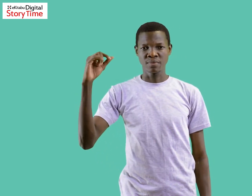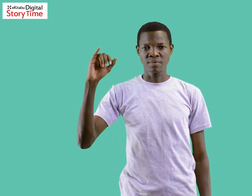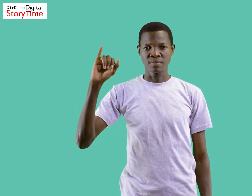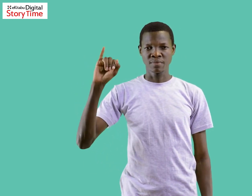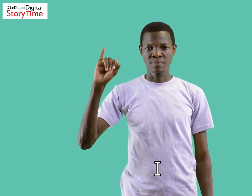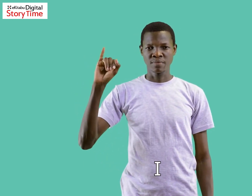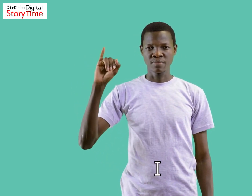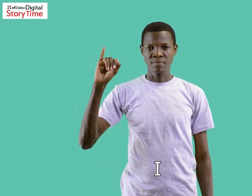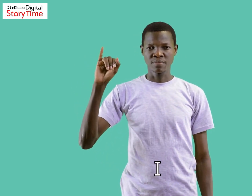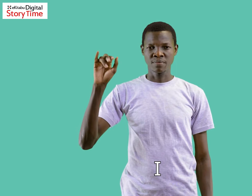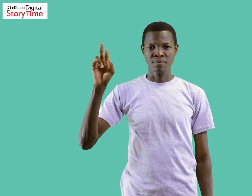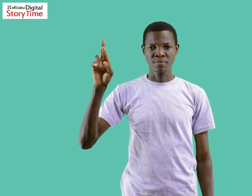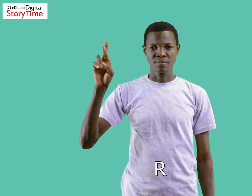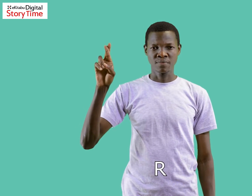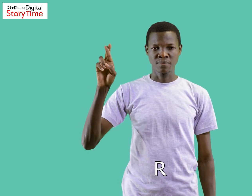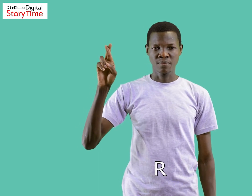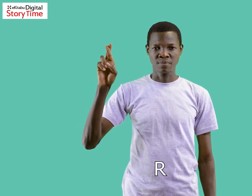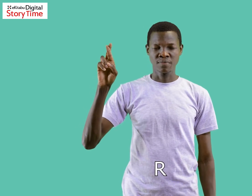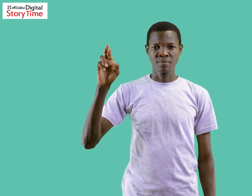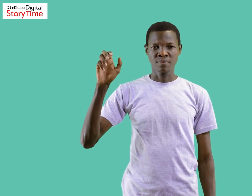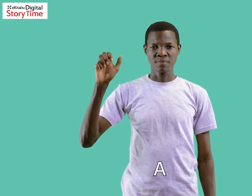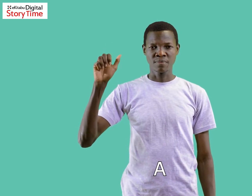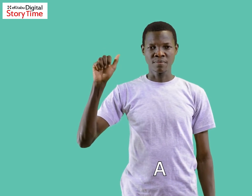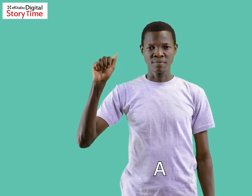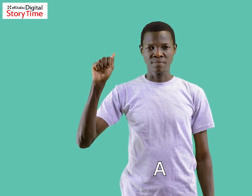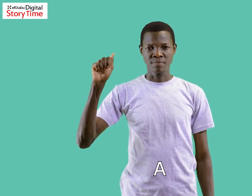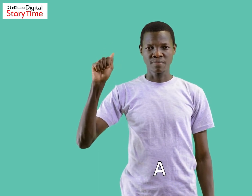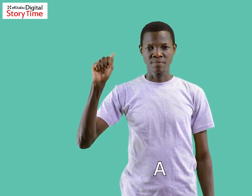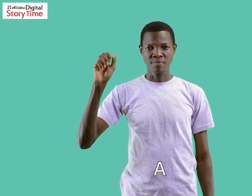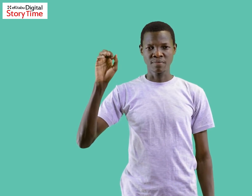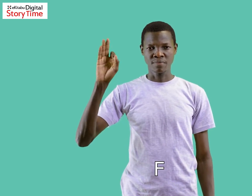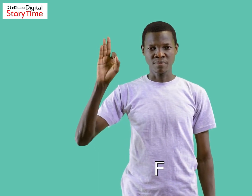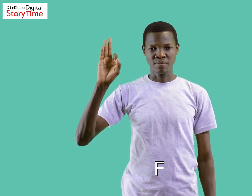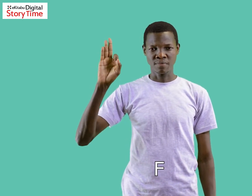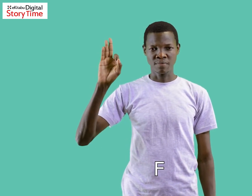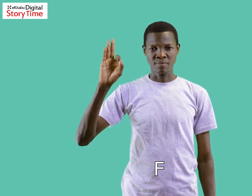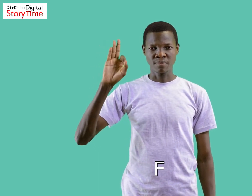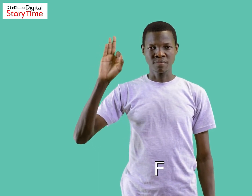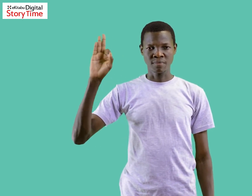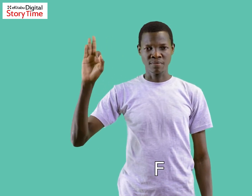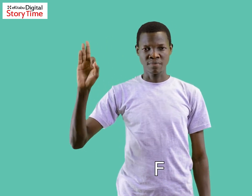G I R A F